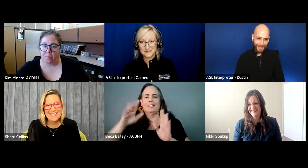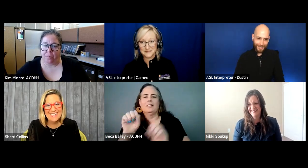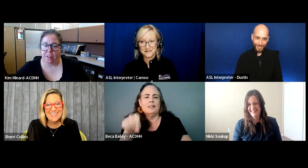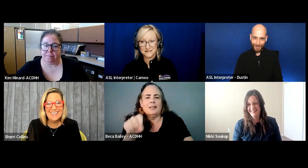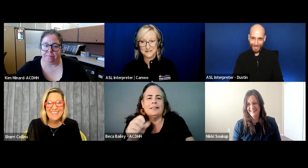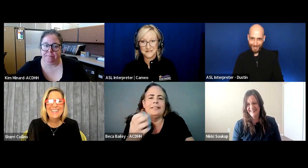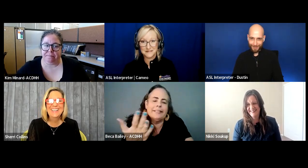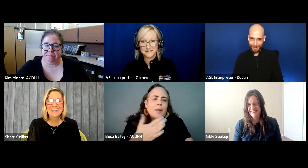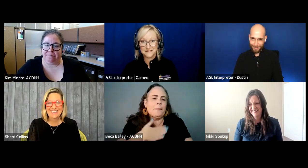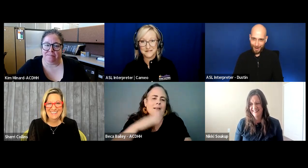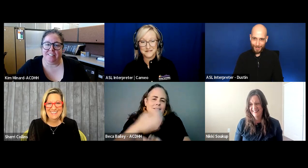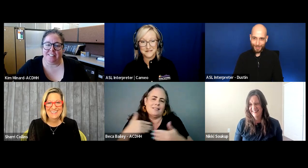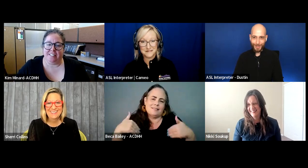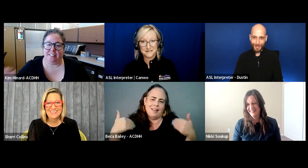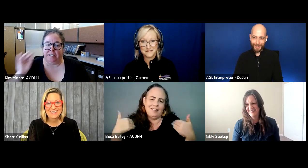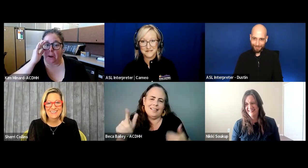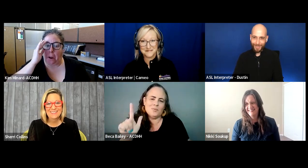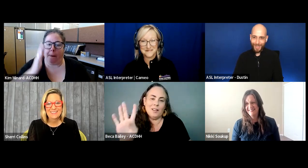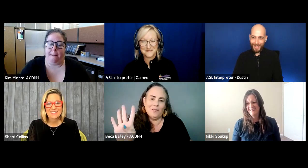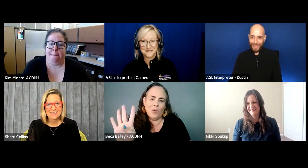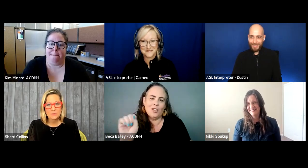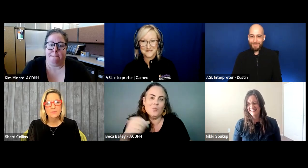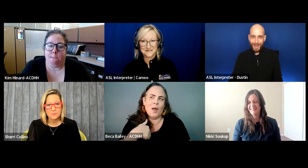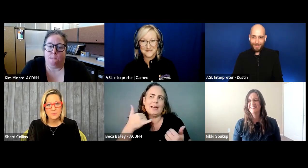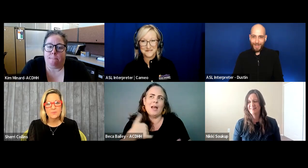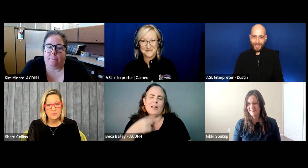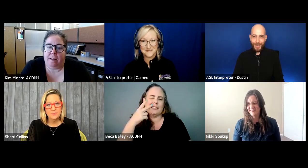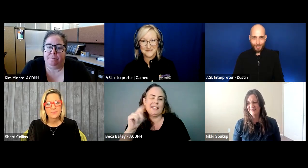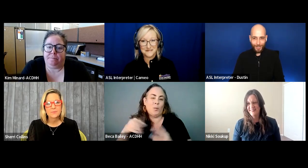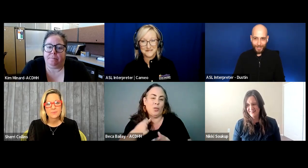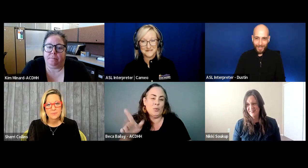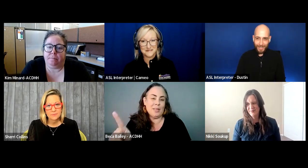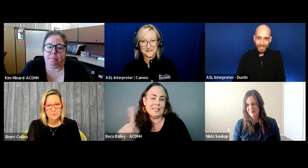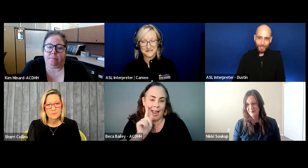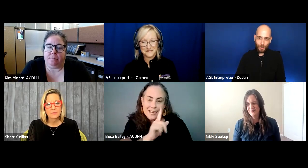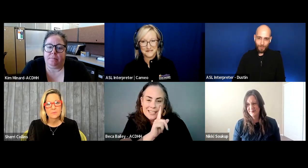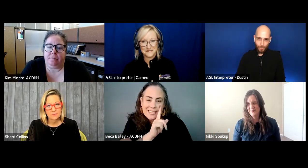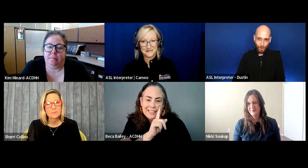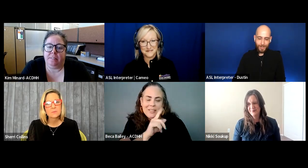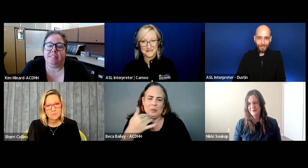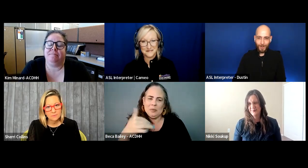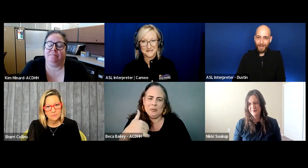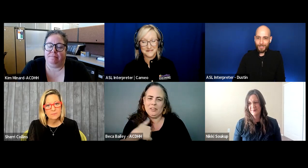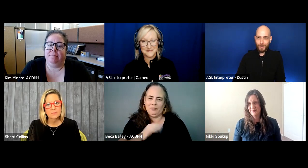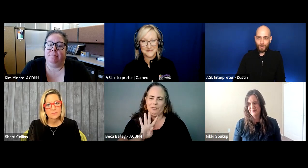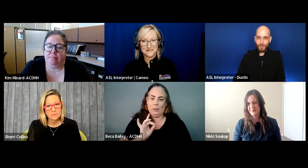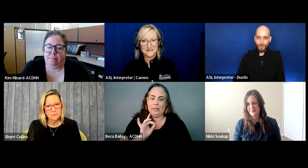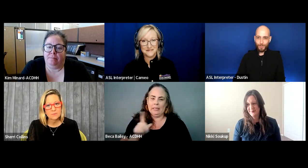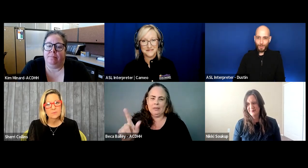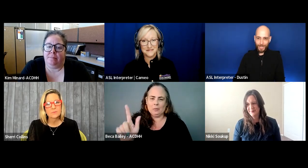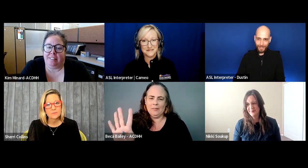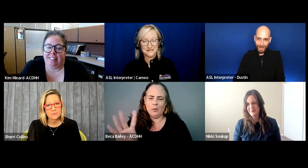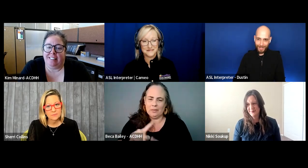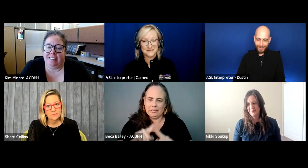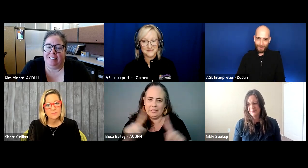This is Becca. Thank you, Sherry and Nikki, for getting my wheels turning. I have a young son. He's 24. And so I now see the